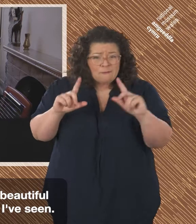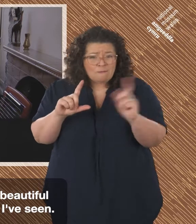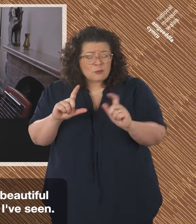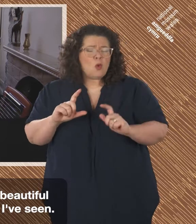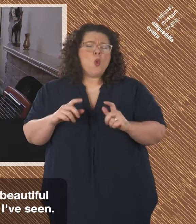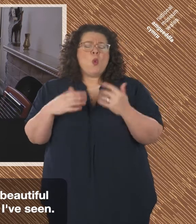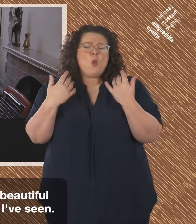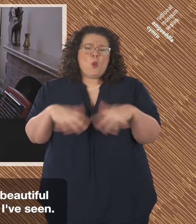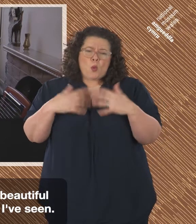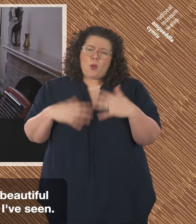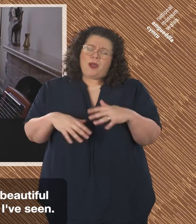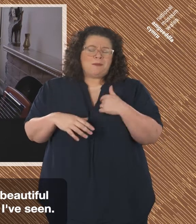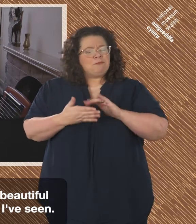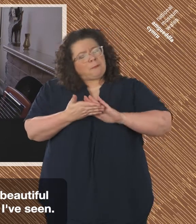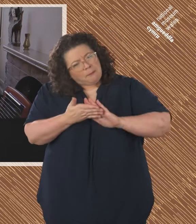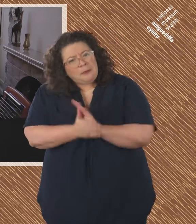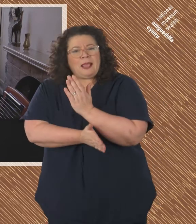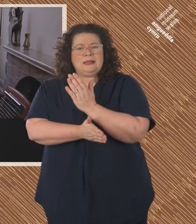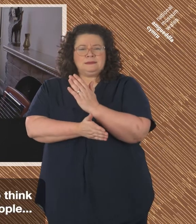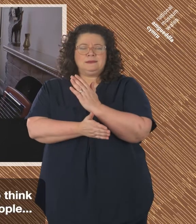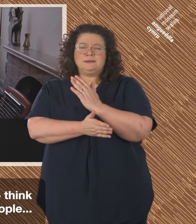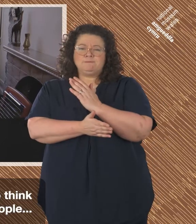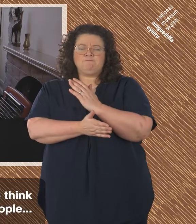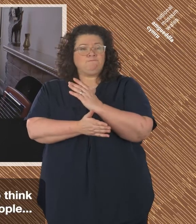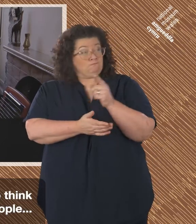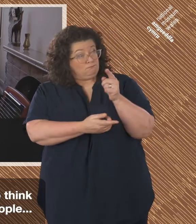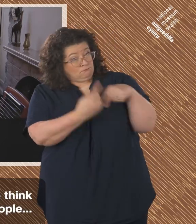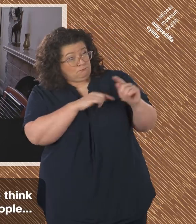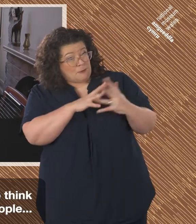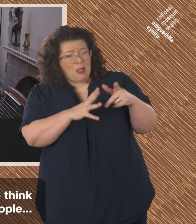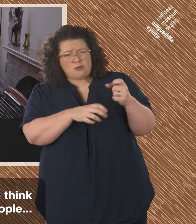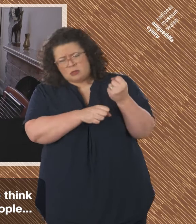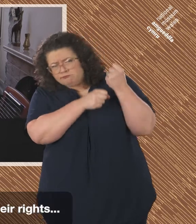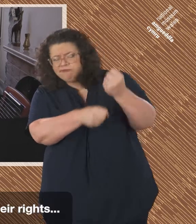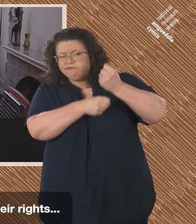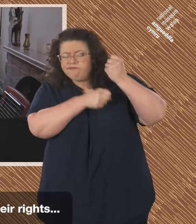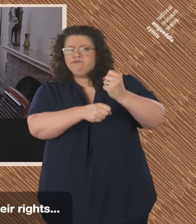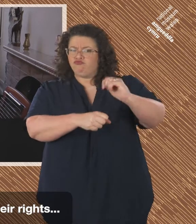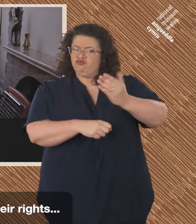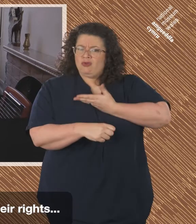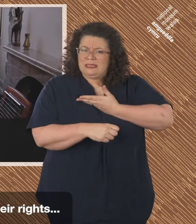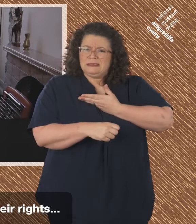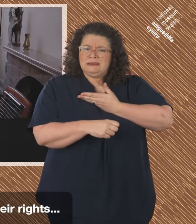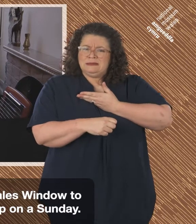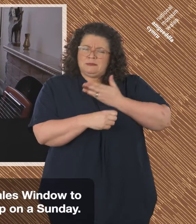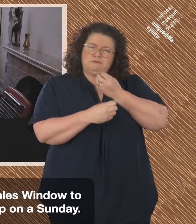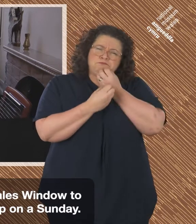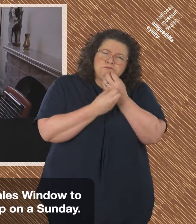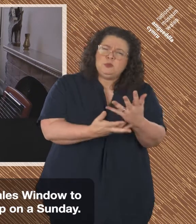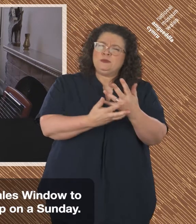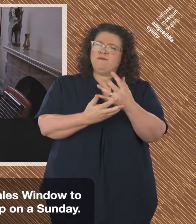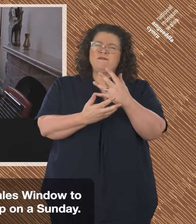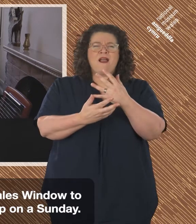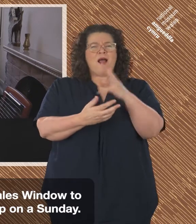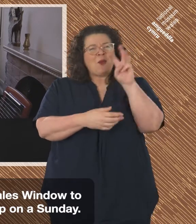so beautiful from the pictures I've seen. I'm so glad to think that these people who fought for their rights have the